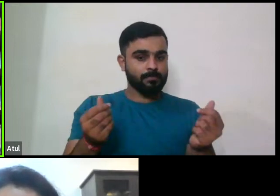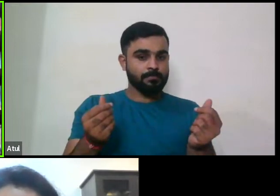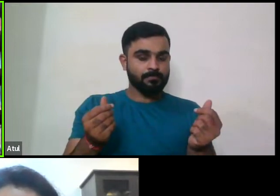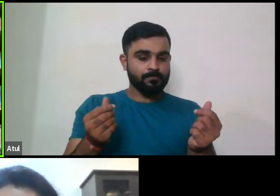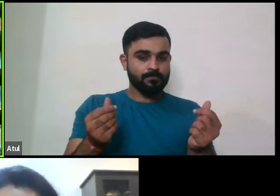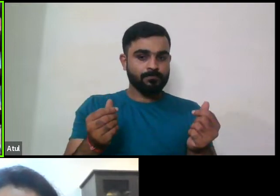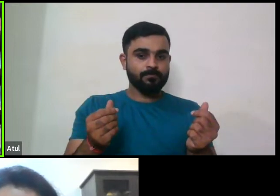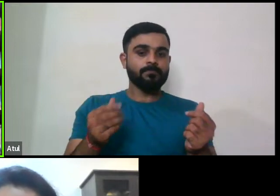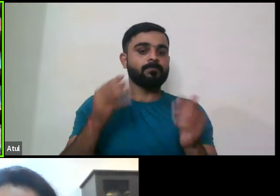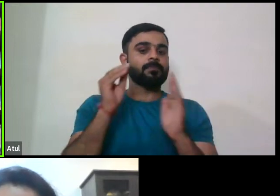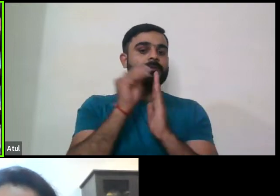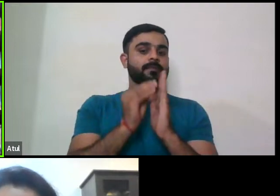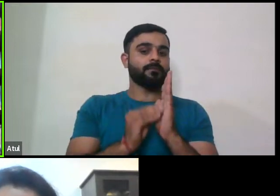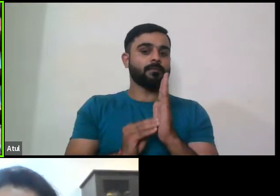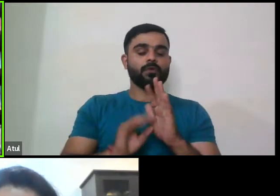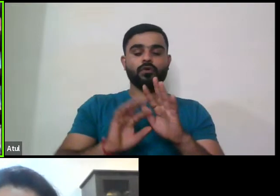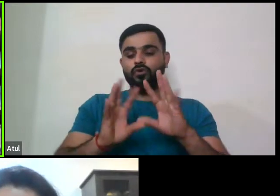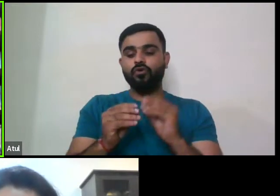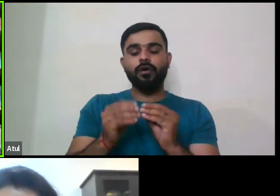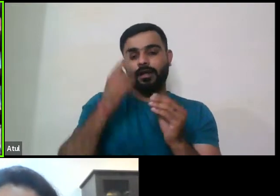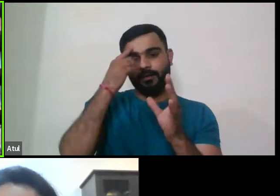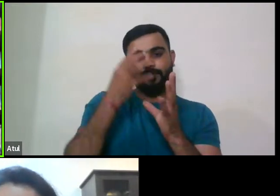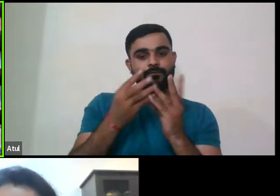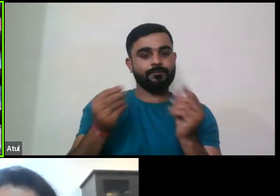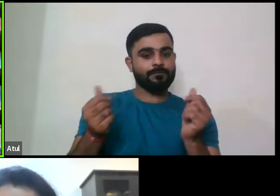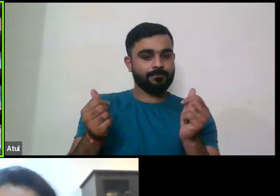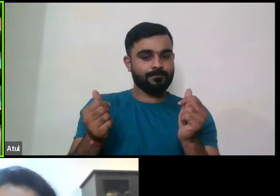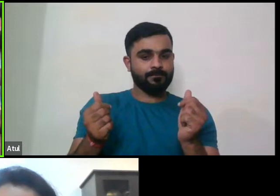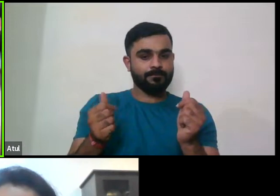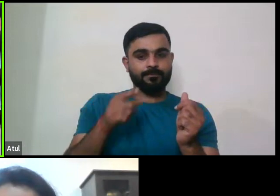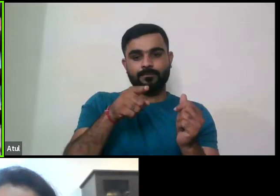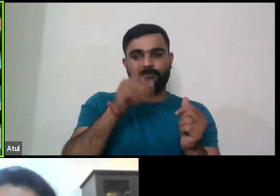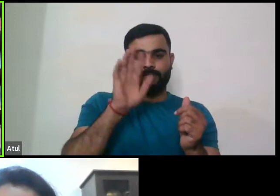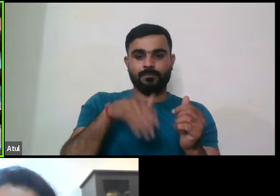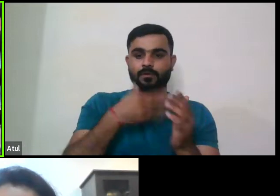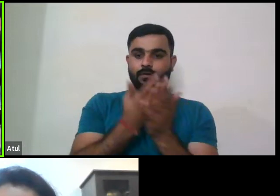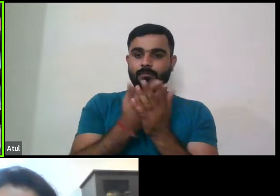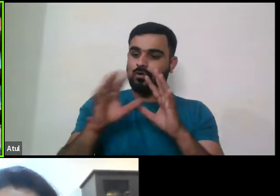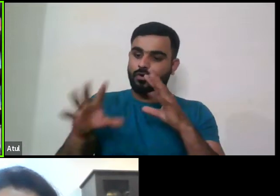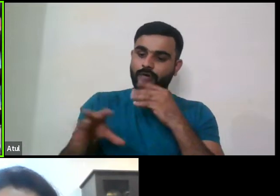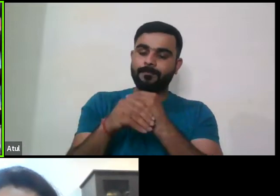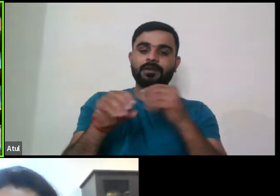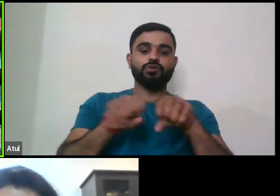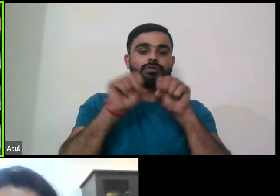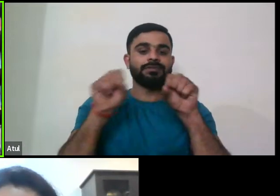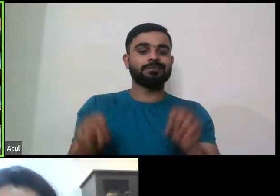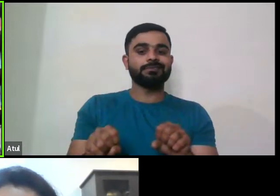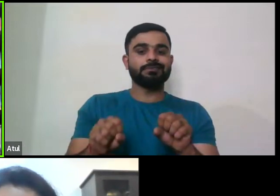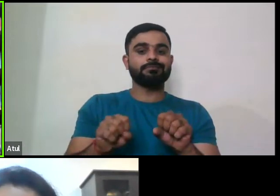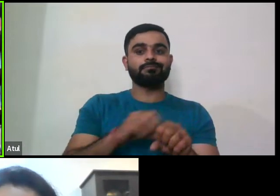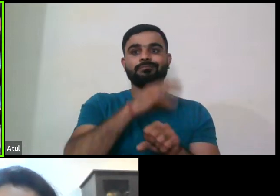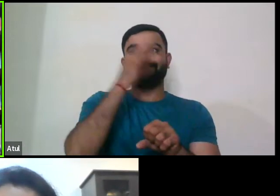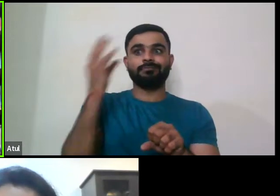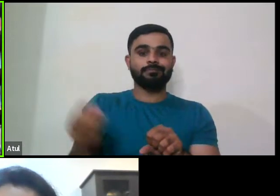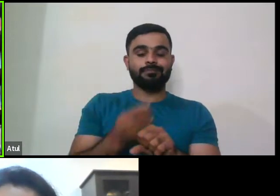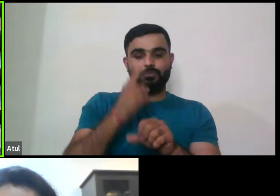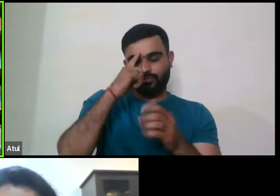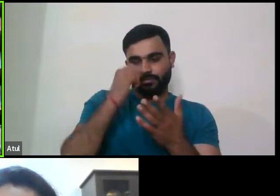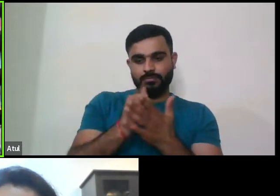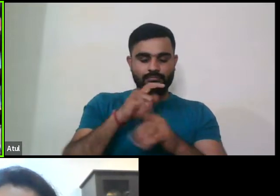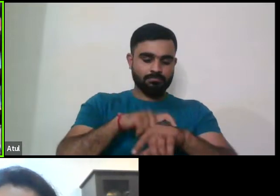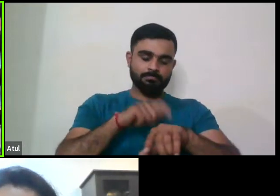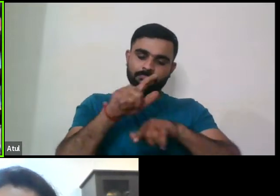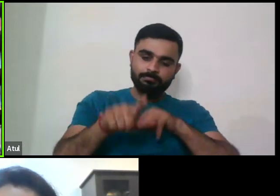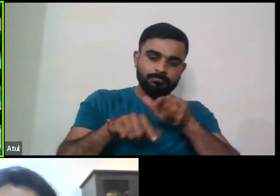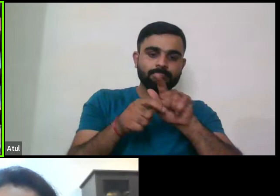able to point to all the solutions. You don't sort of overhaul the entire system overnight. You take incremental